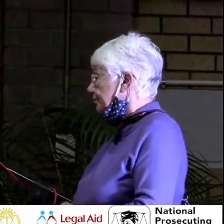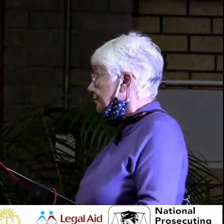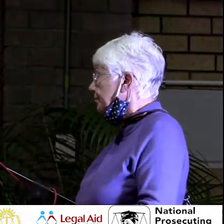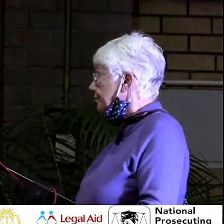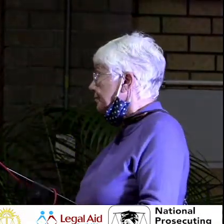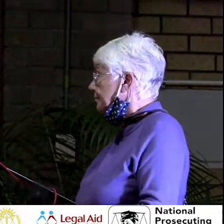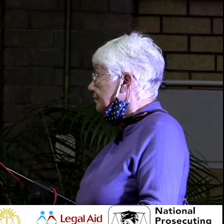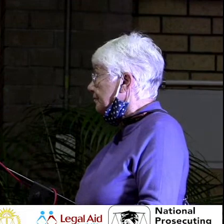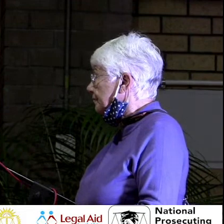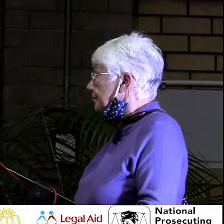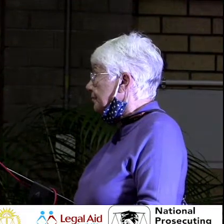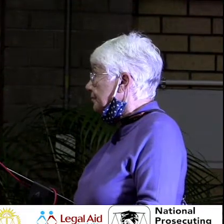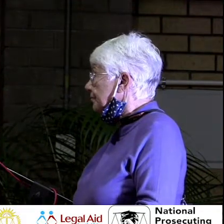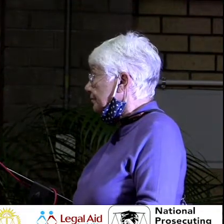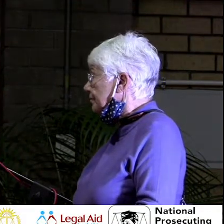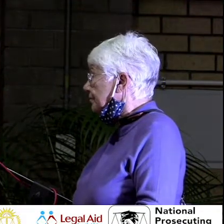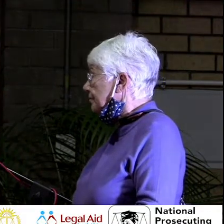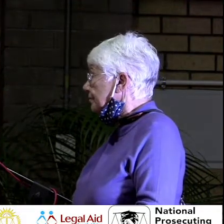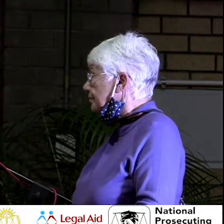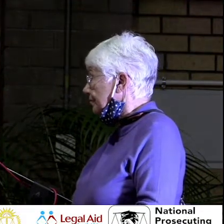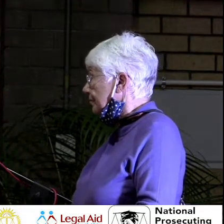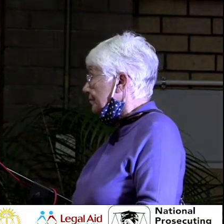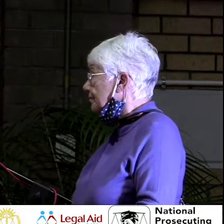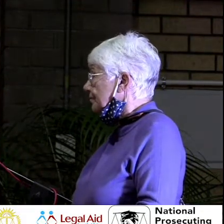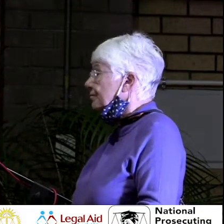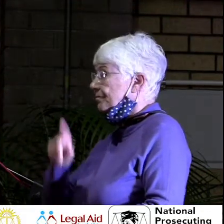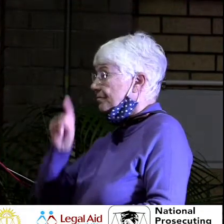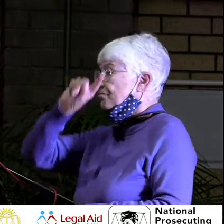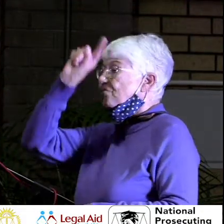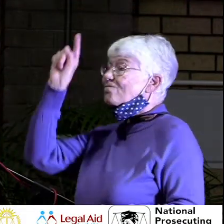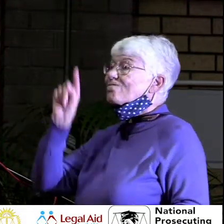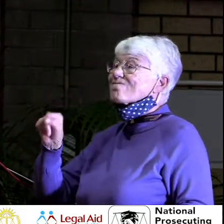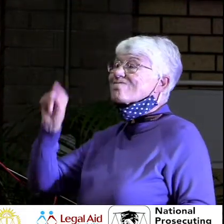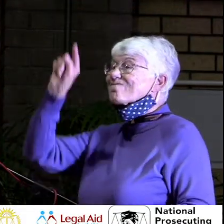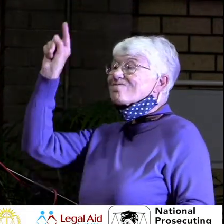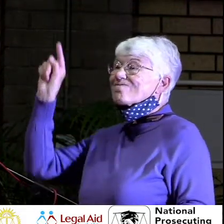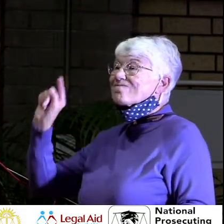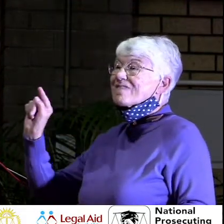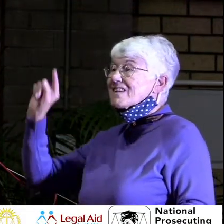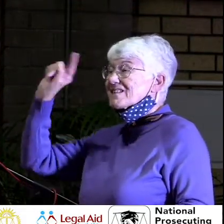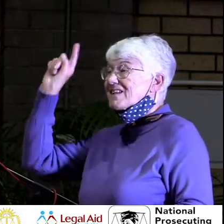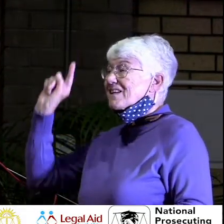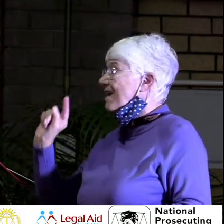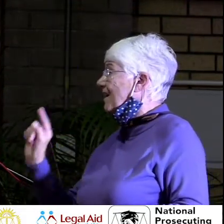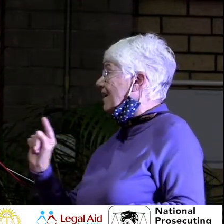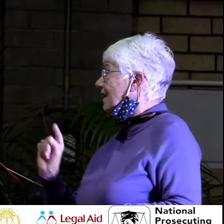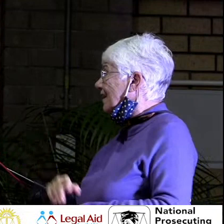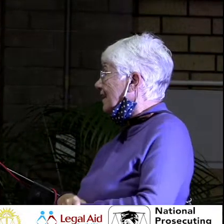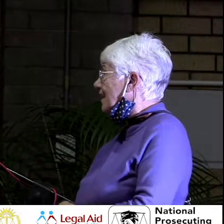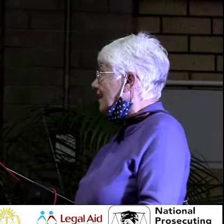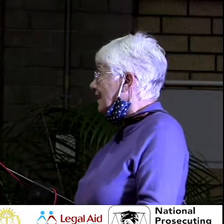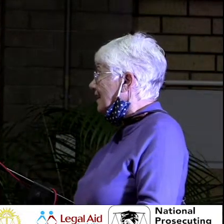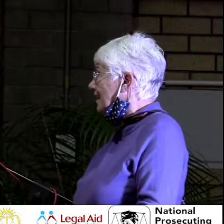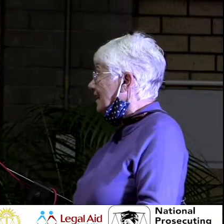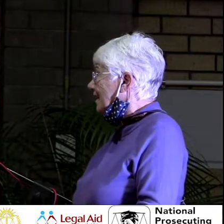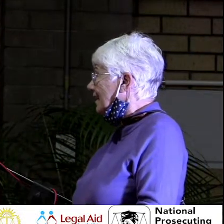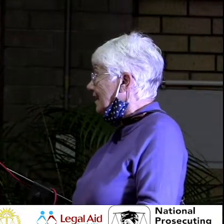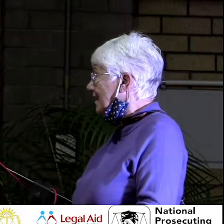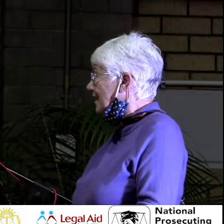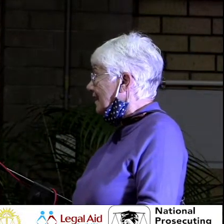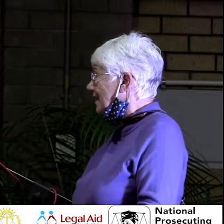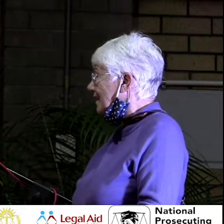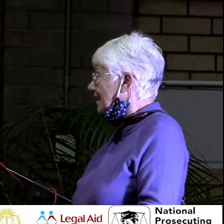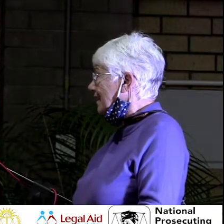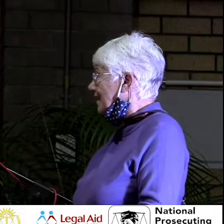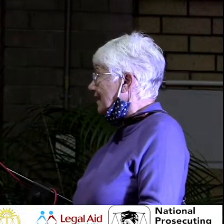Okay, we take, I listened to the queries that you had about DSD, but I want to tell you that within each of our